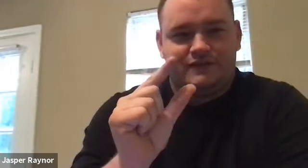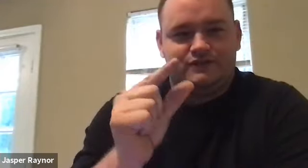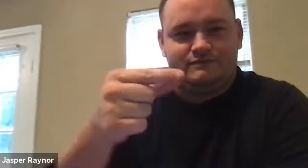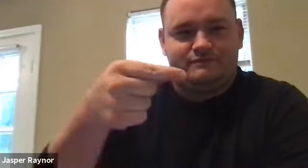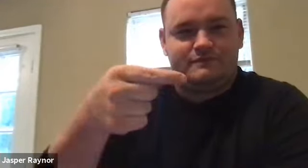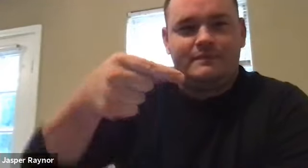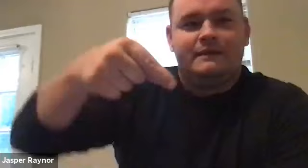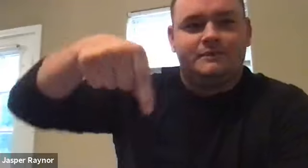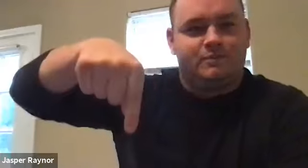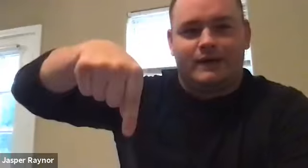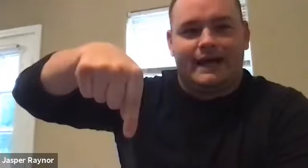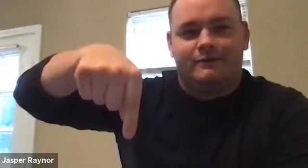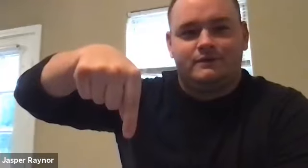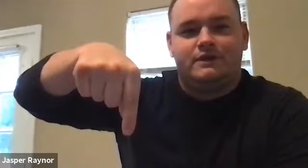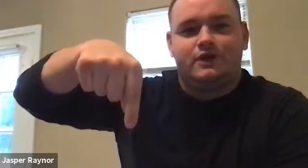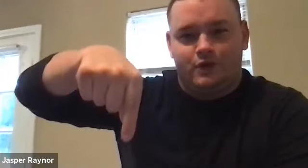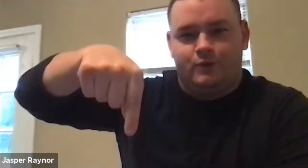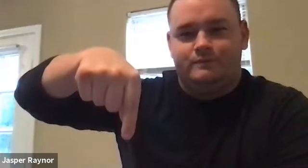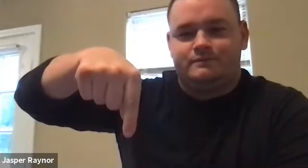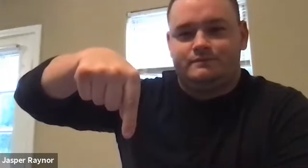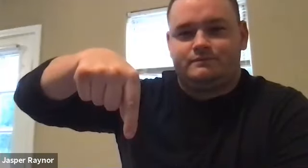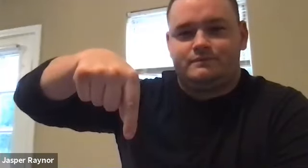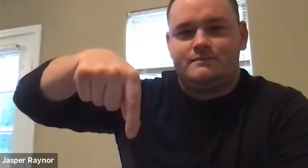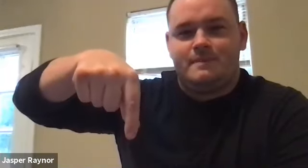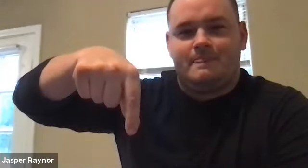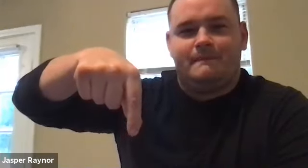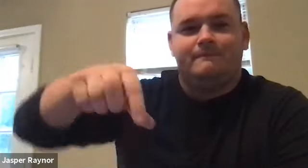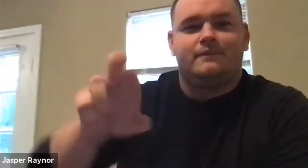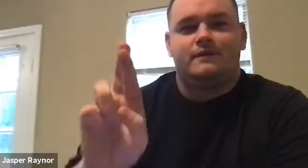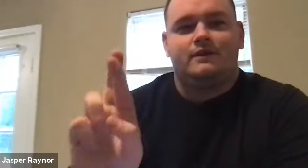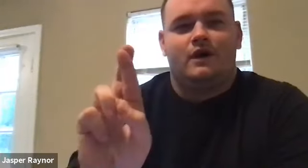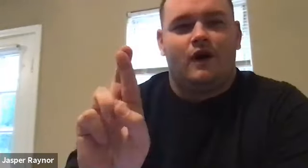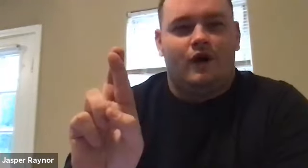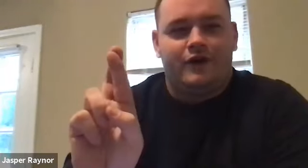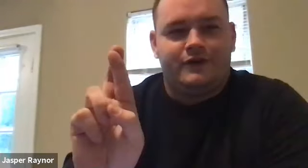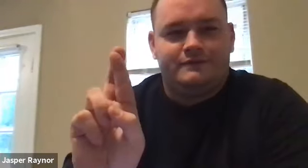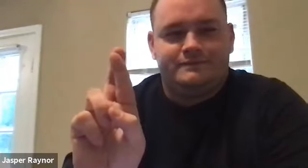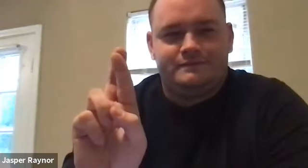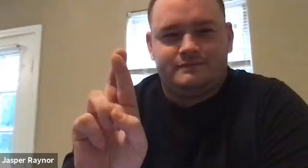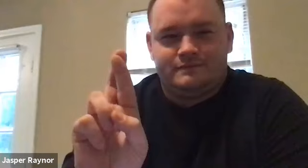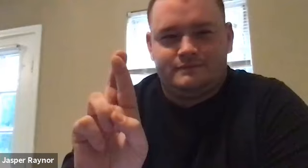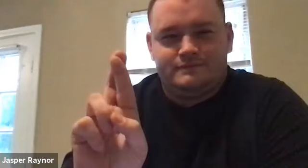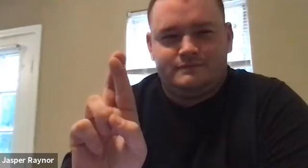fingers, just point it down. Q. Q. Okay. R.